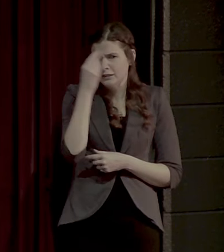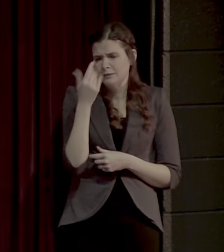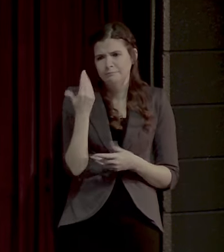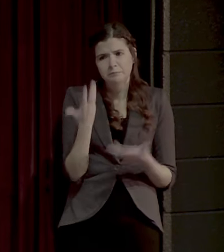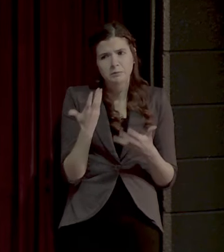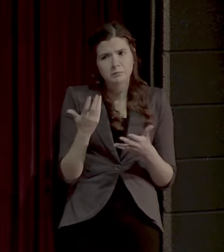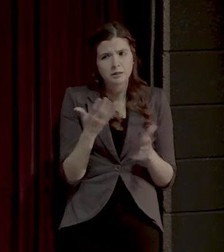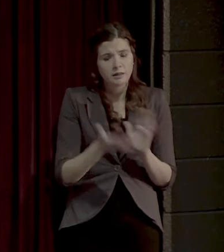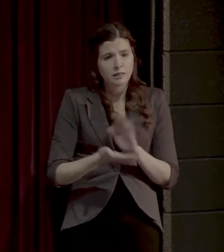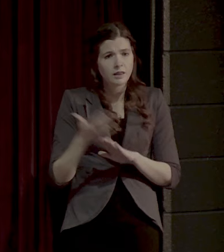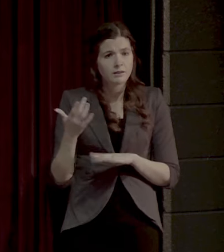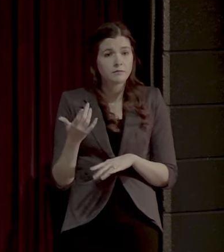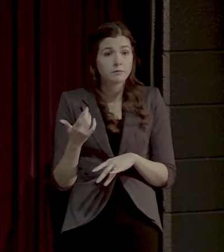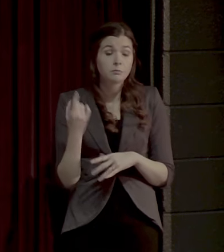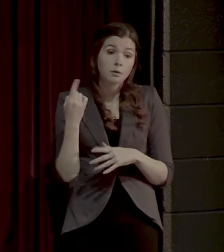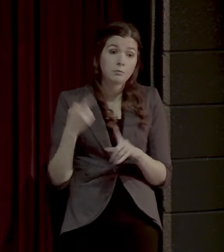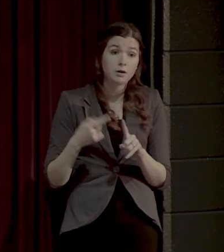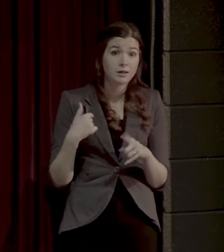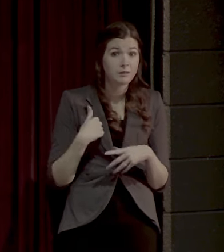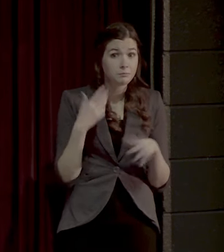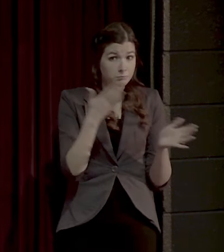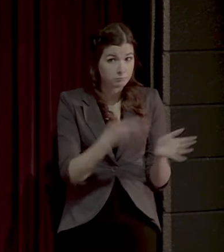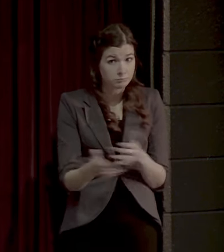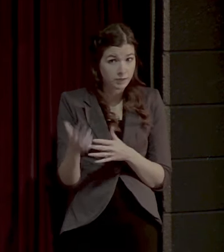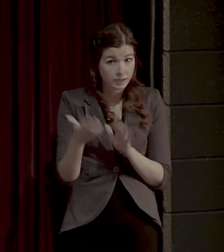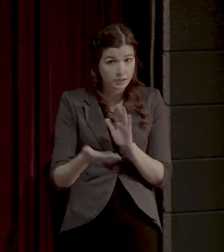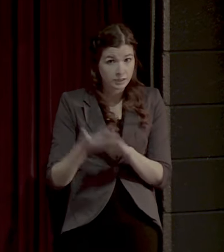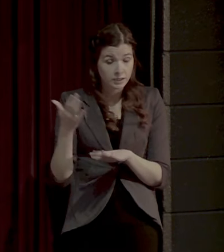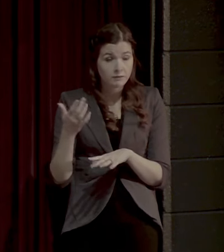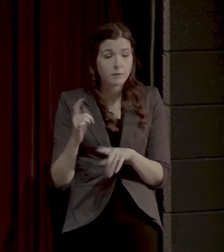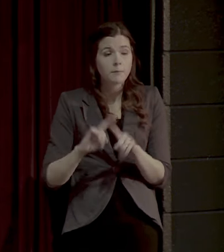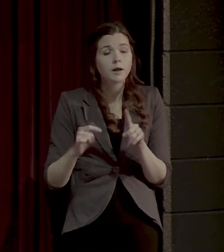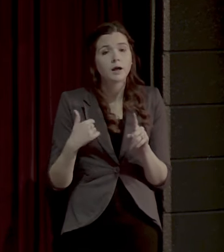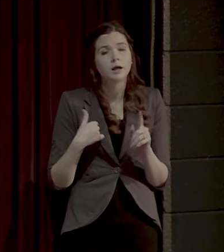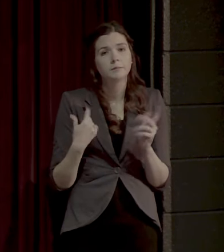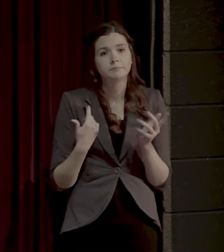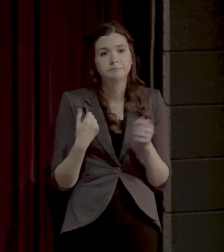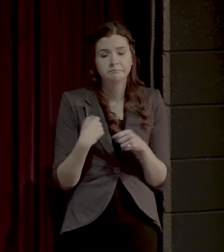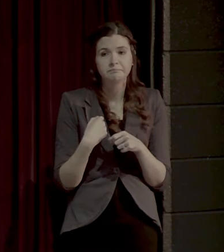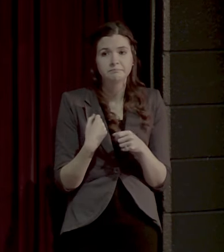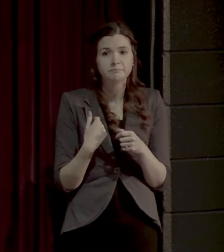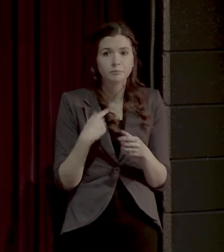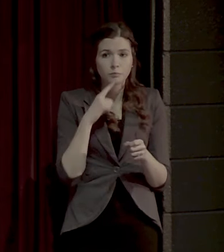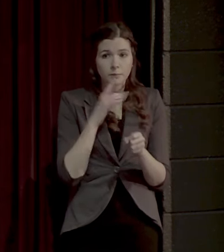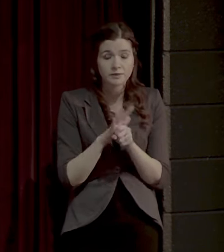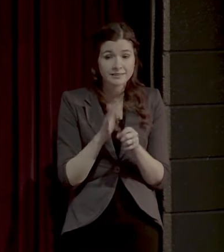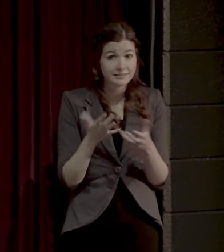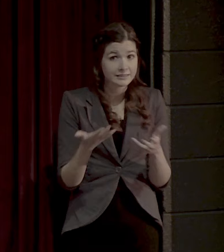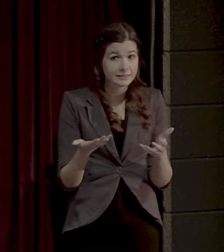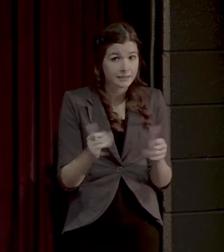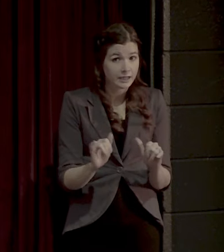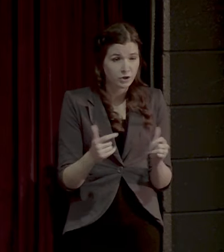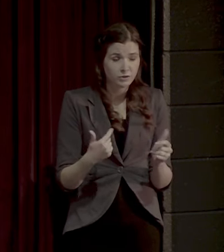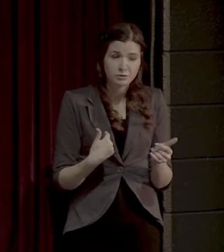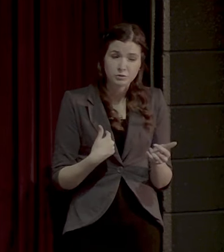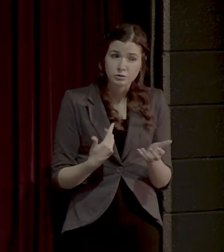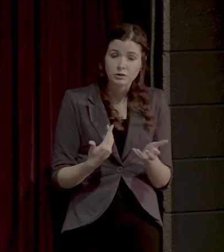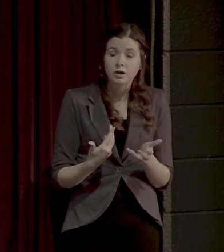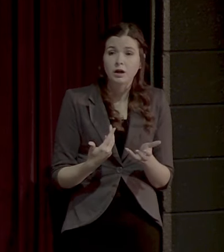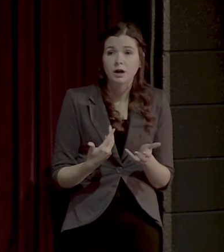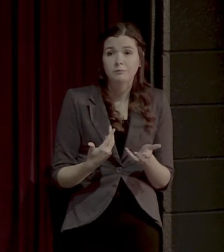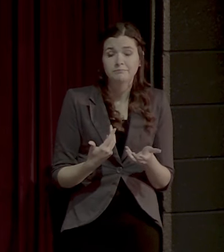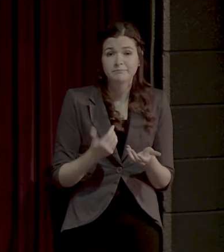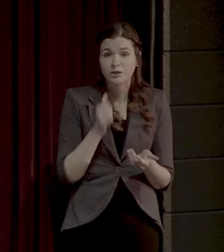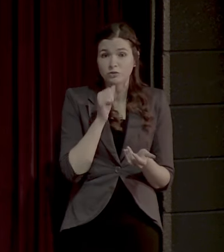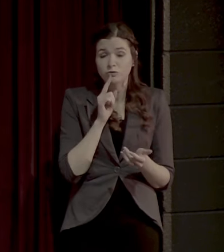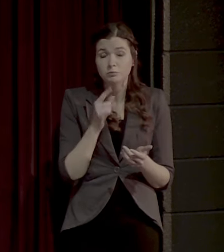leaving, and at one point actually planned to leave. Yet, I had made a 2-year commitment and wasn't fully convinced to stay, so I thought about what